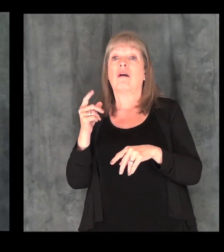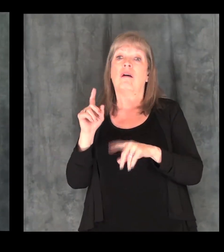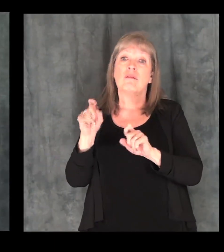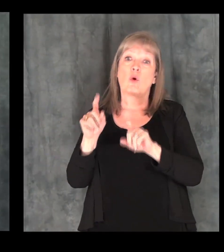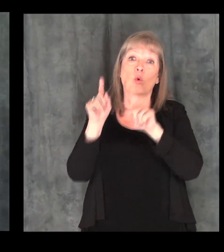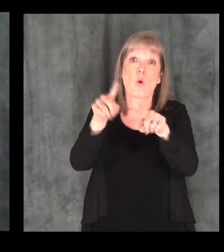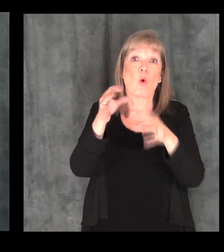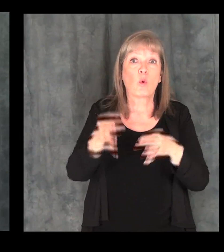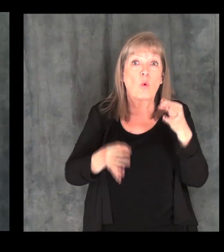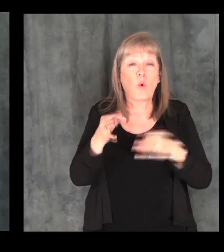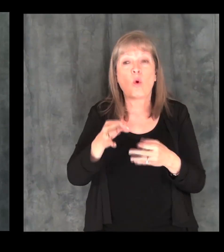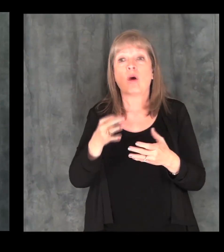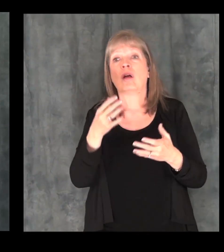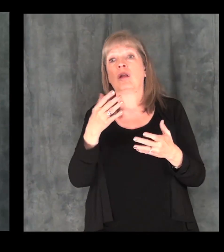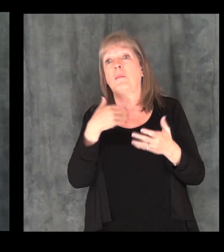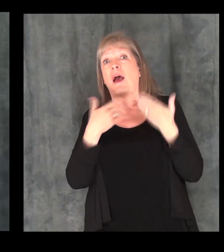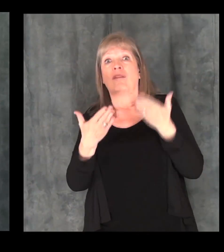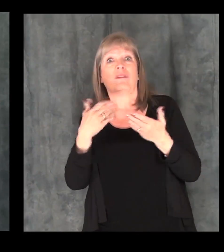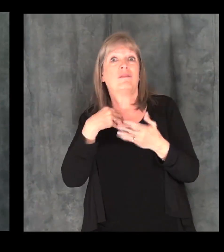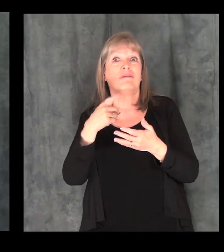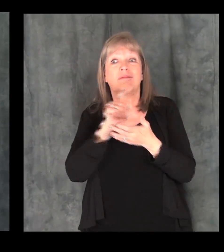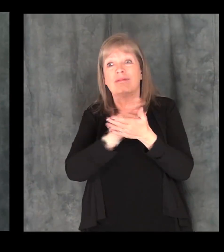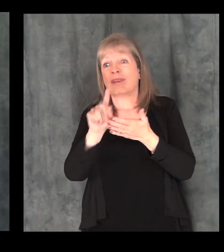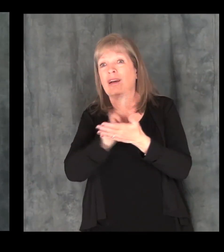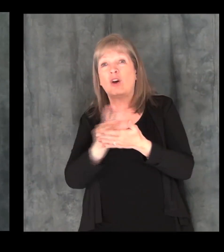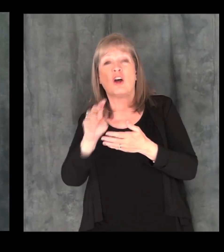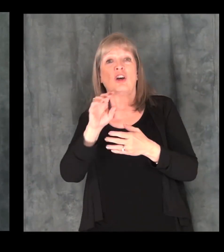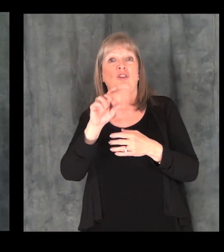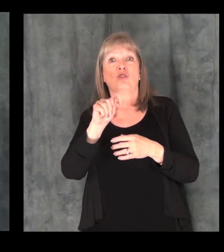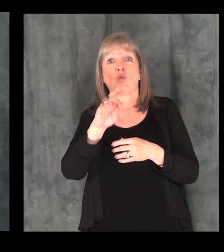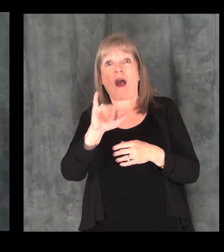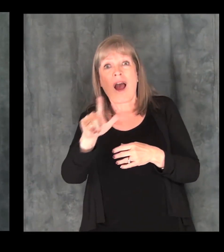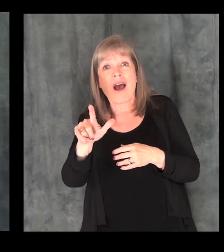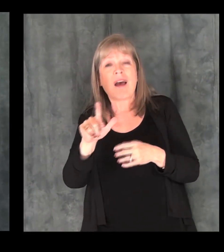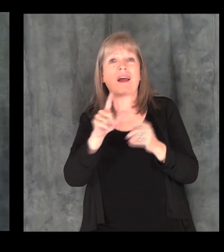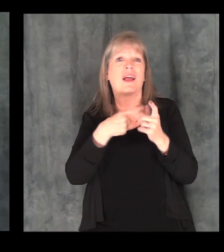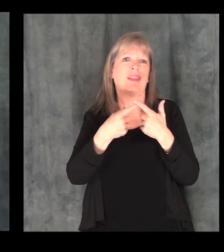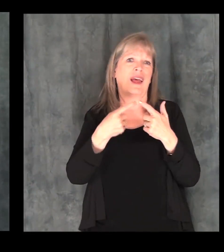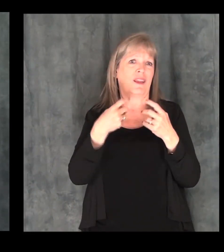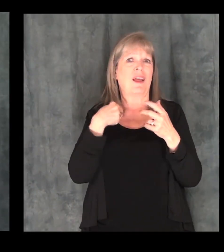trial. So there are huge implications and cost implications too when